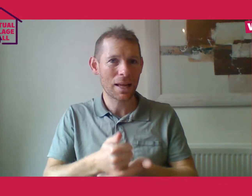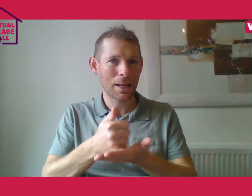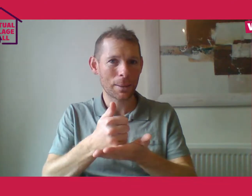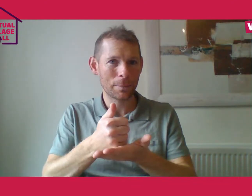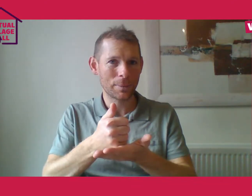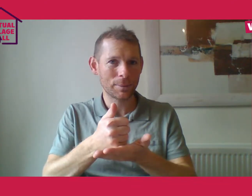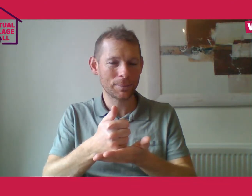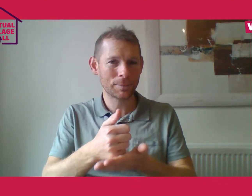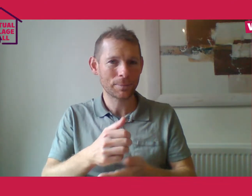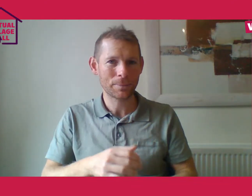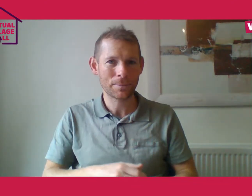help,